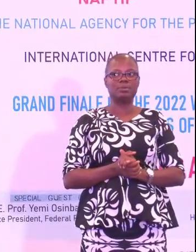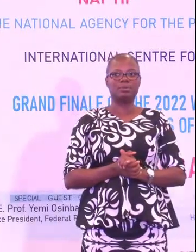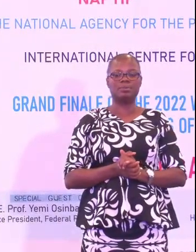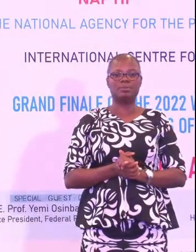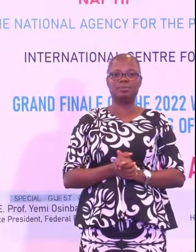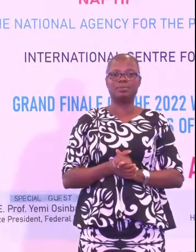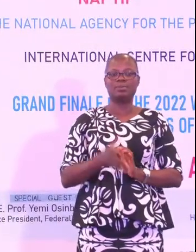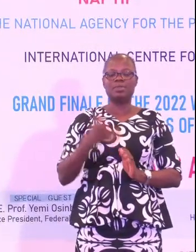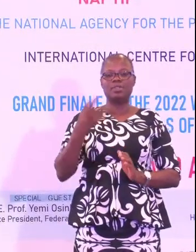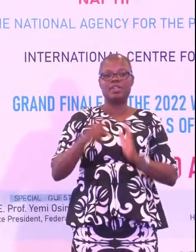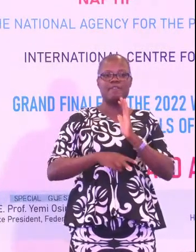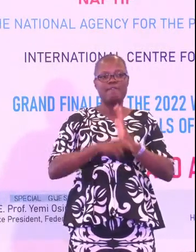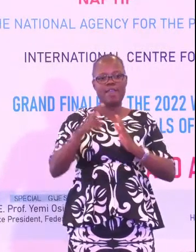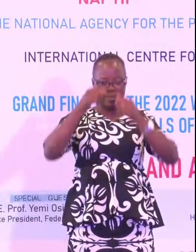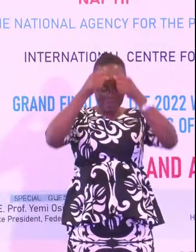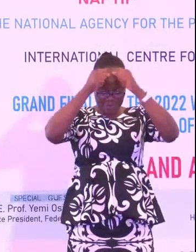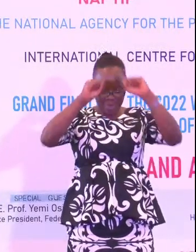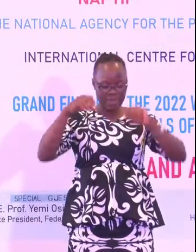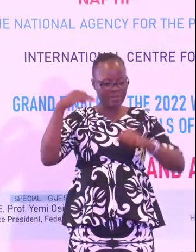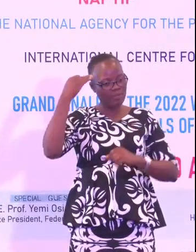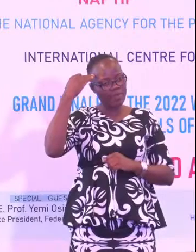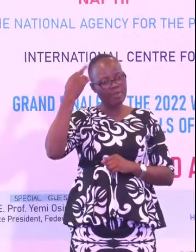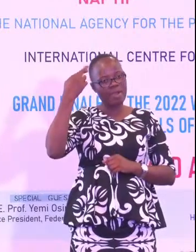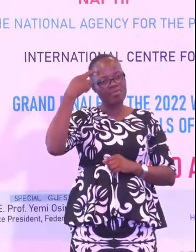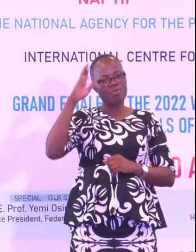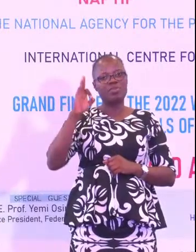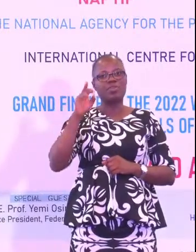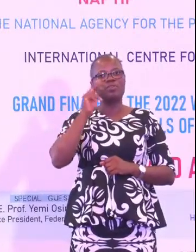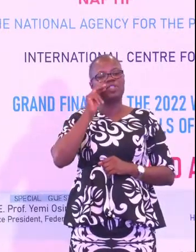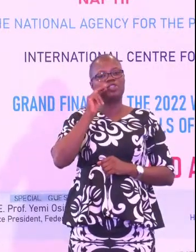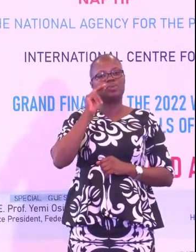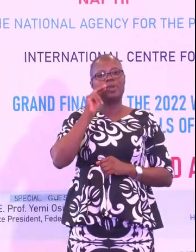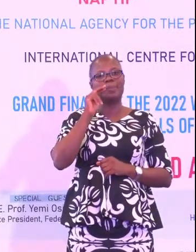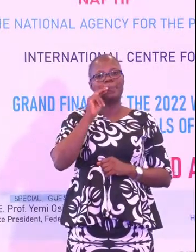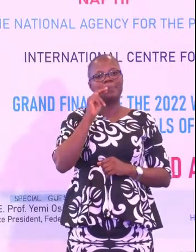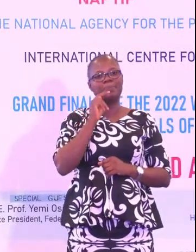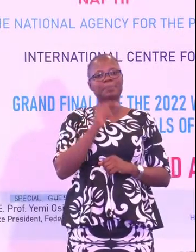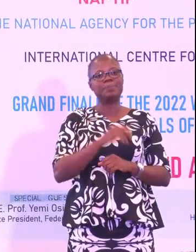the Vice President, Federal Republic of Nigeria,